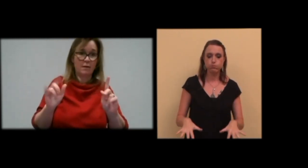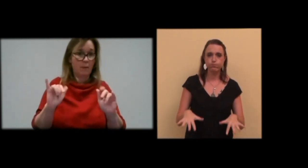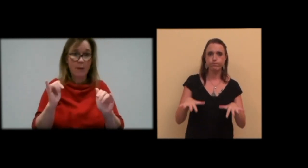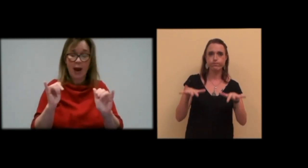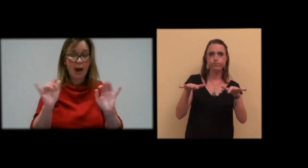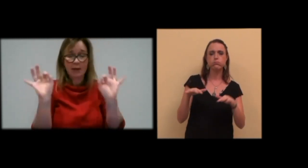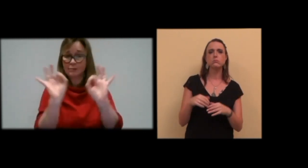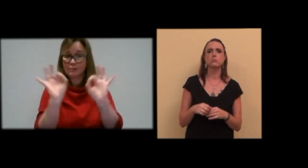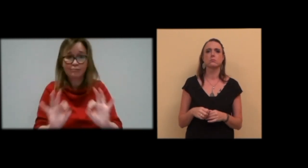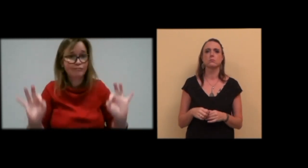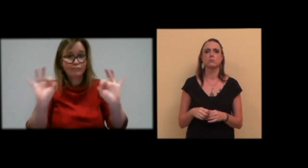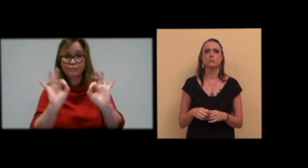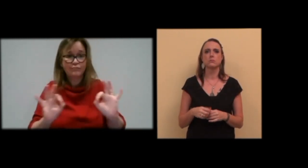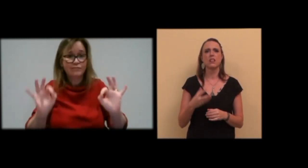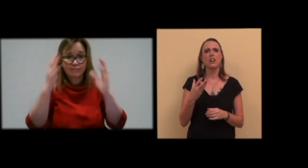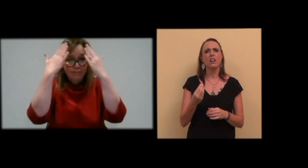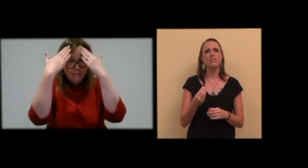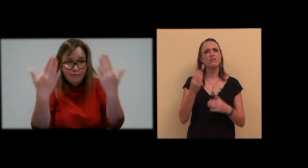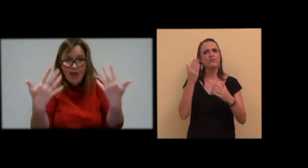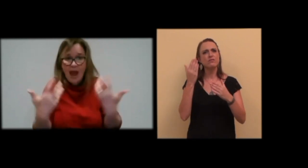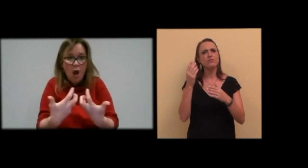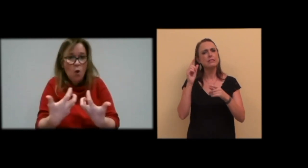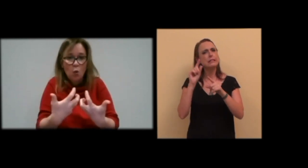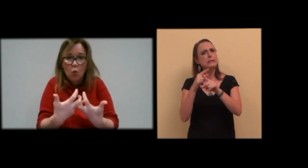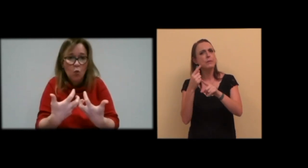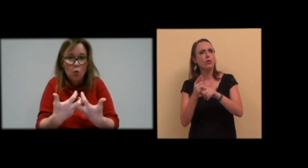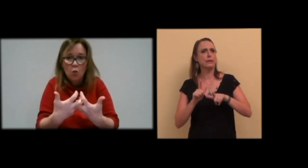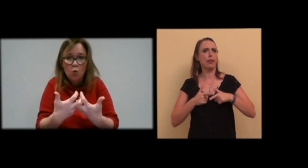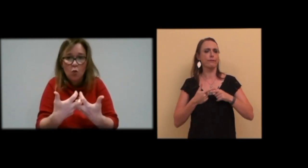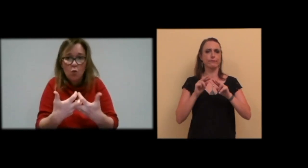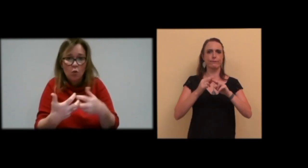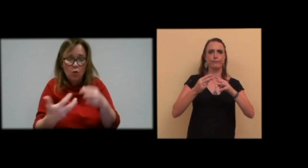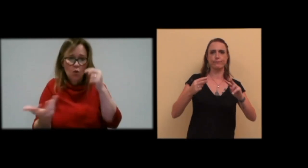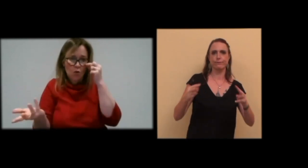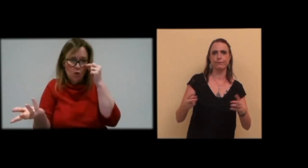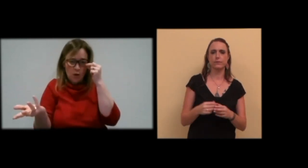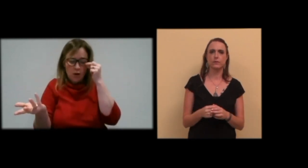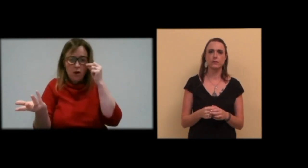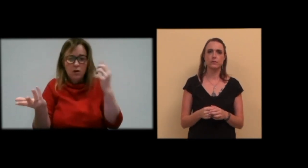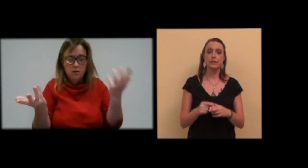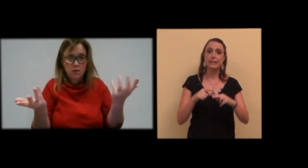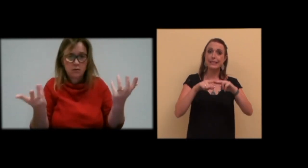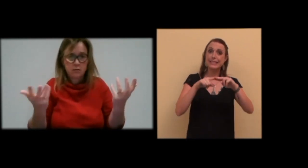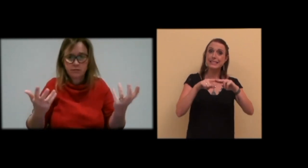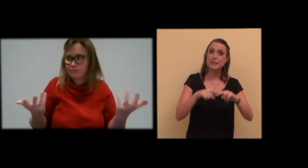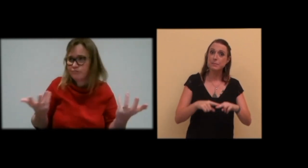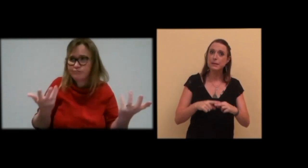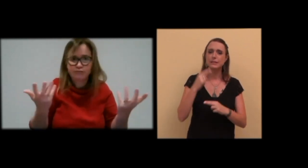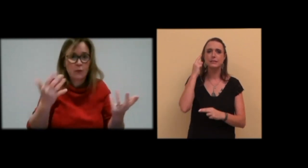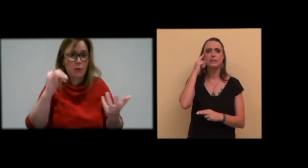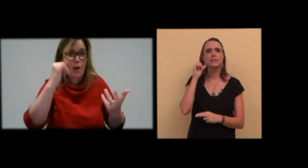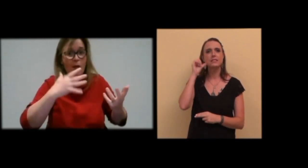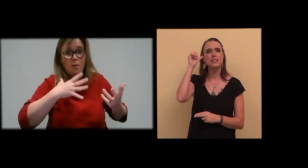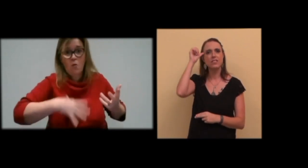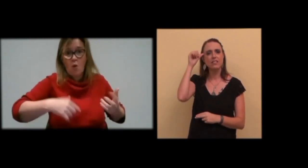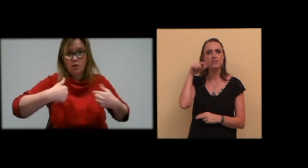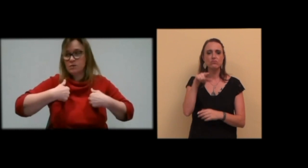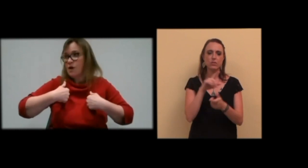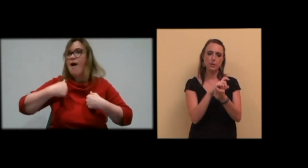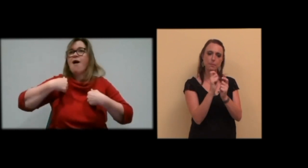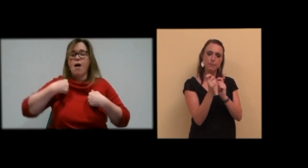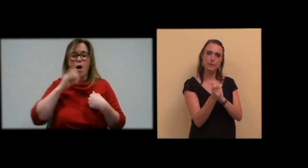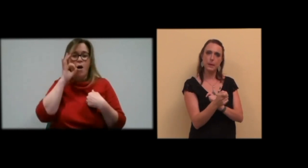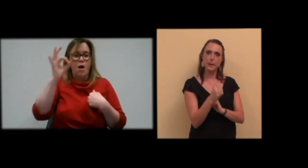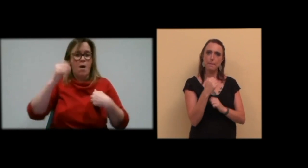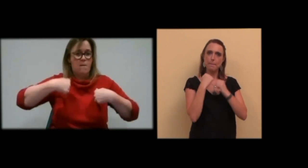Sometimes when people grow up, they obviously have different lived experiences, different life experiences. So it depends very